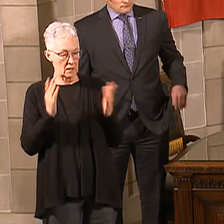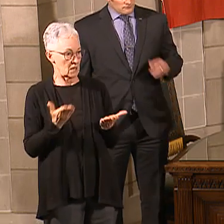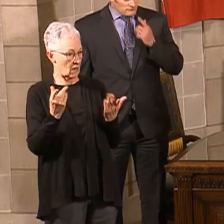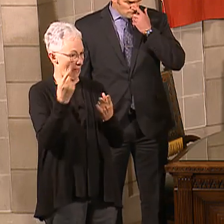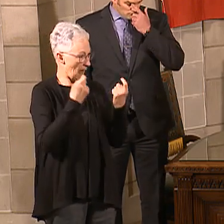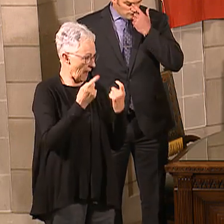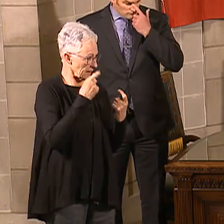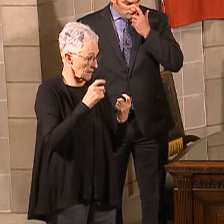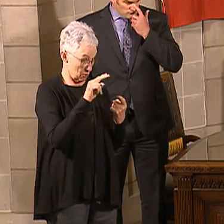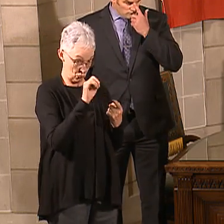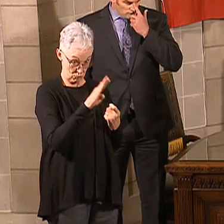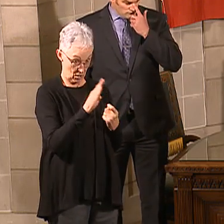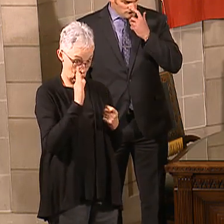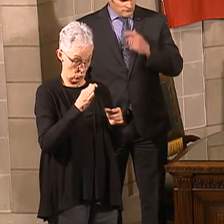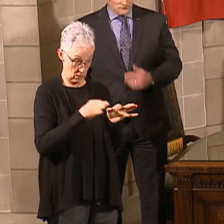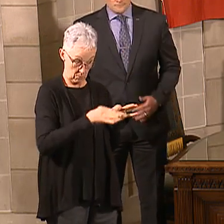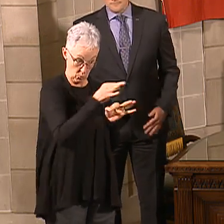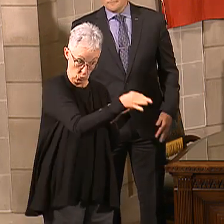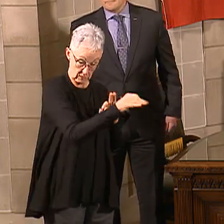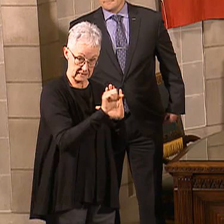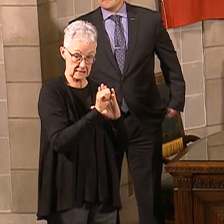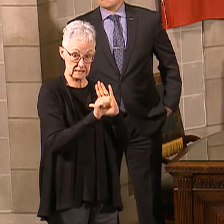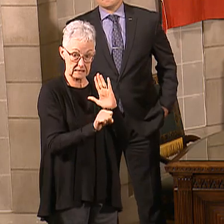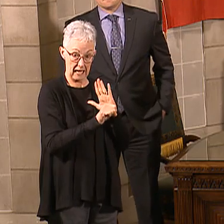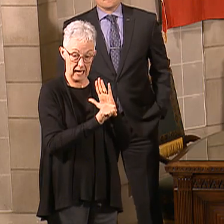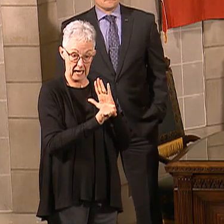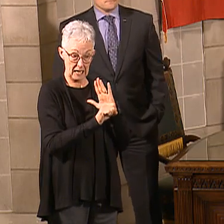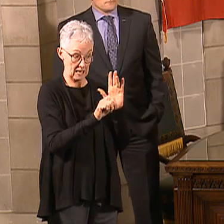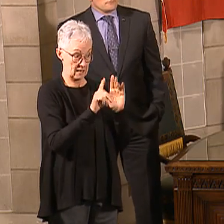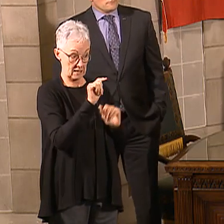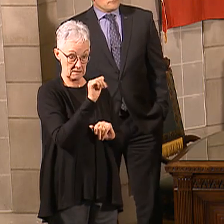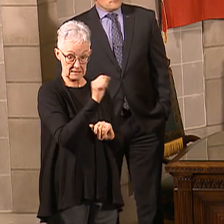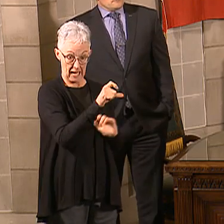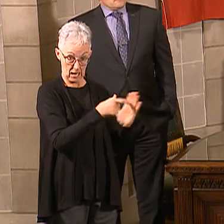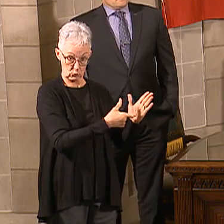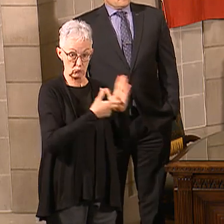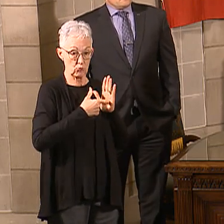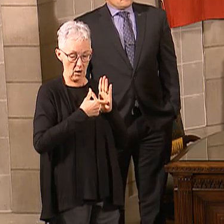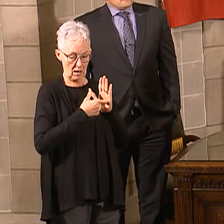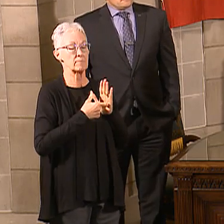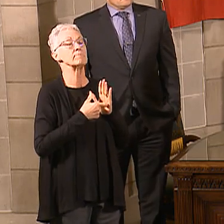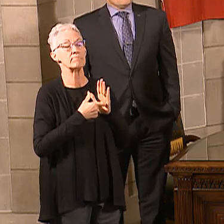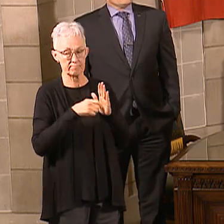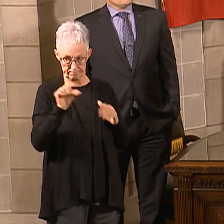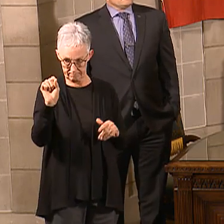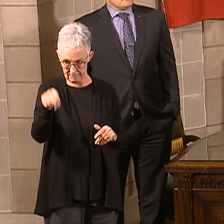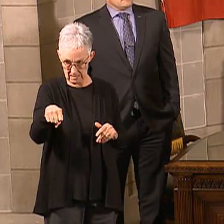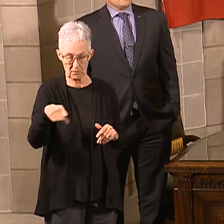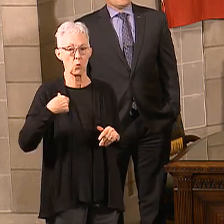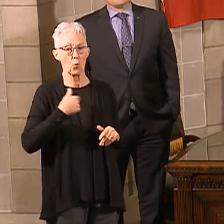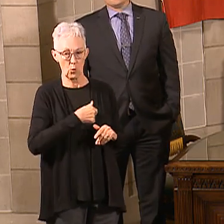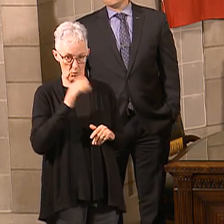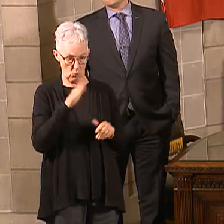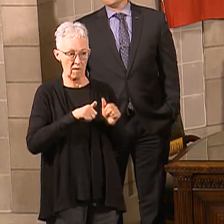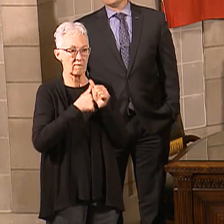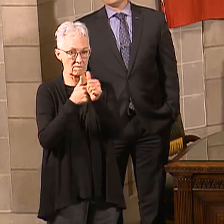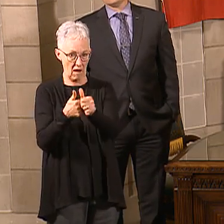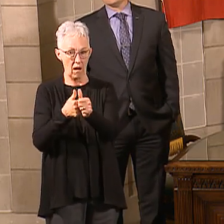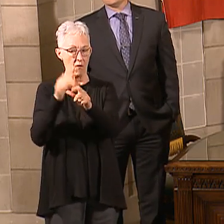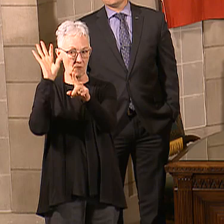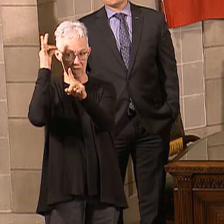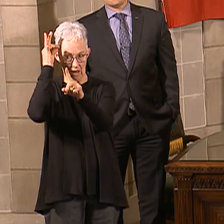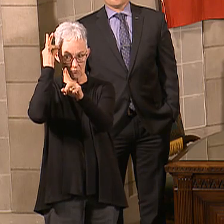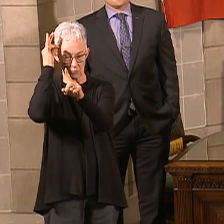team, including the tax commissioner. The state of Nebraska will be also following the federal guidelines with regard to July 15th.